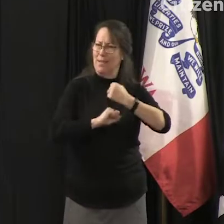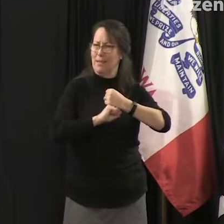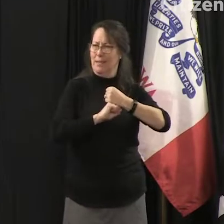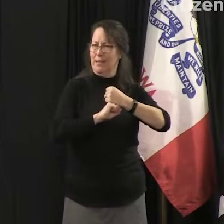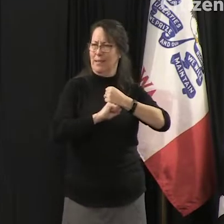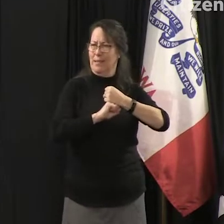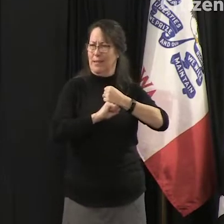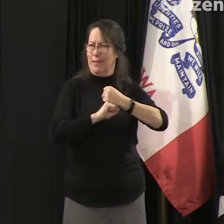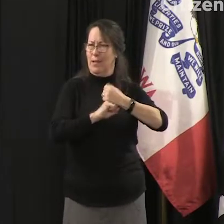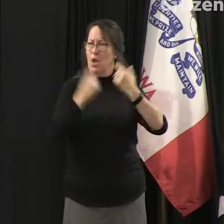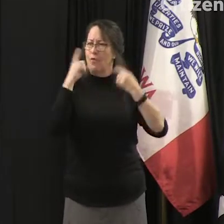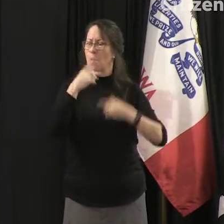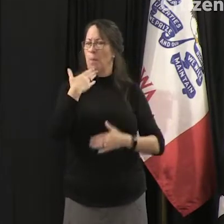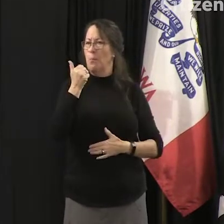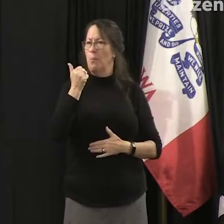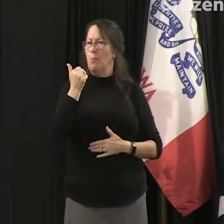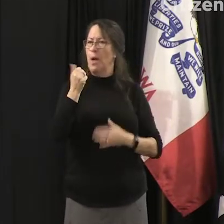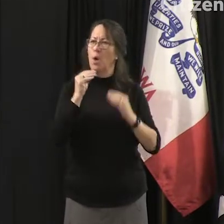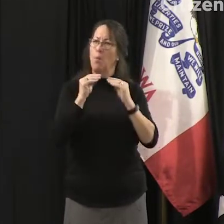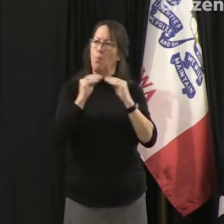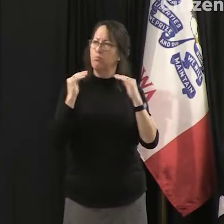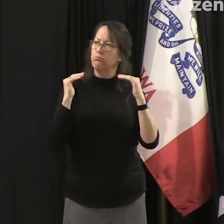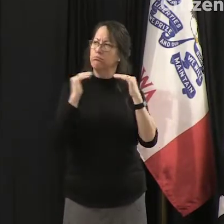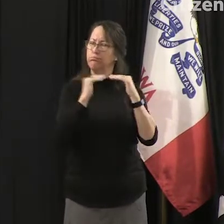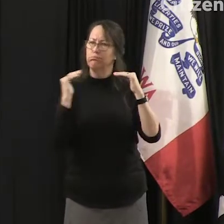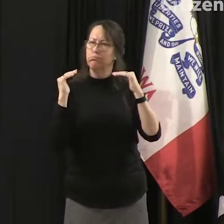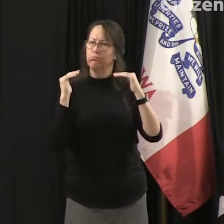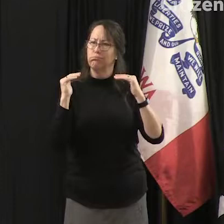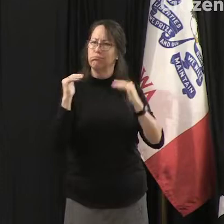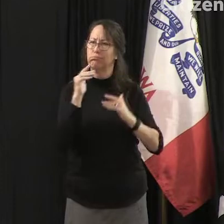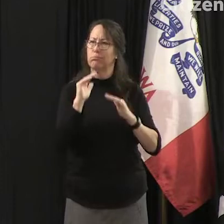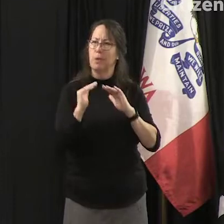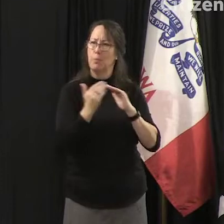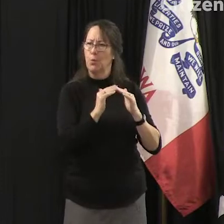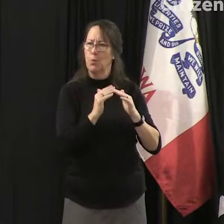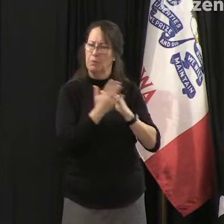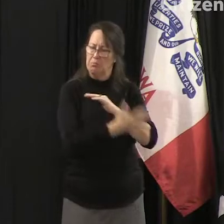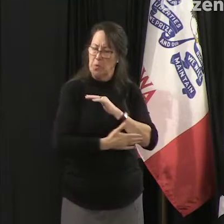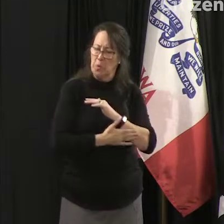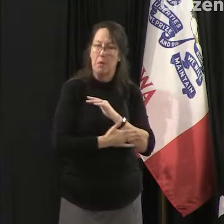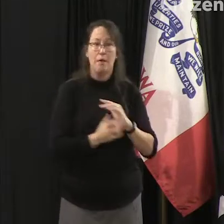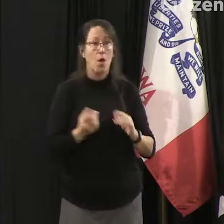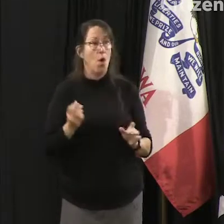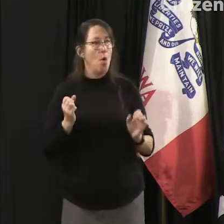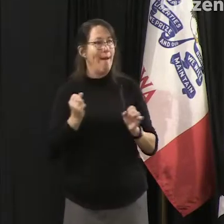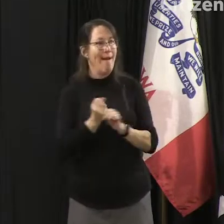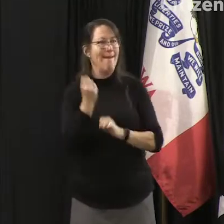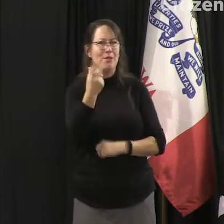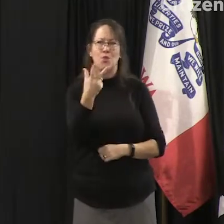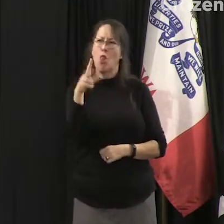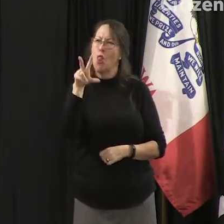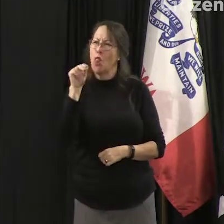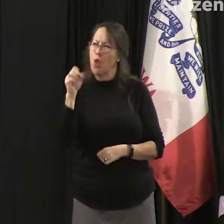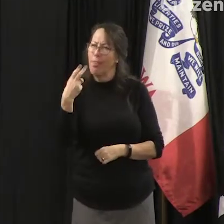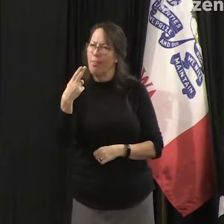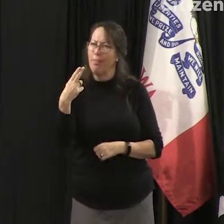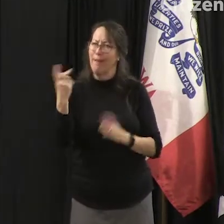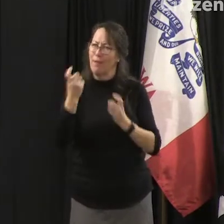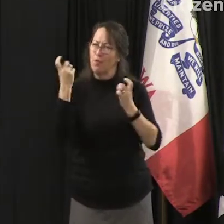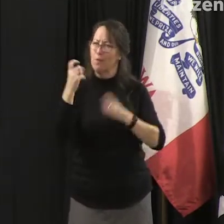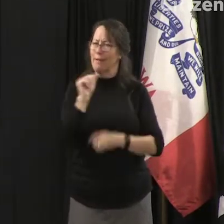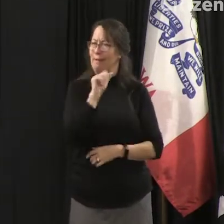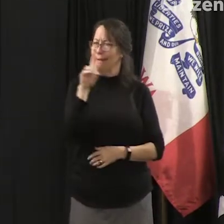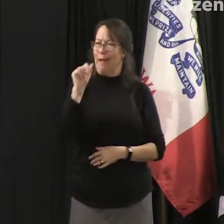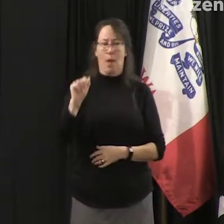advocating for a better, more just society. Well, okay, next year, 30th anniversary of the Americans with Disabilities